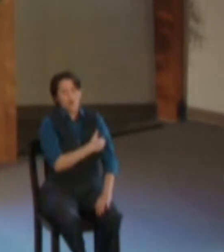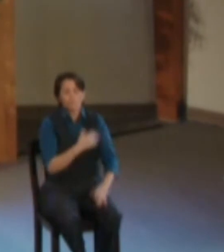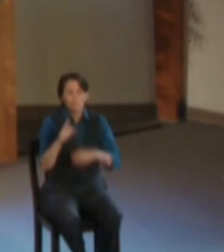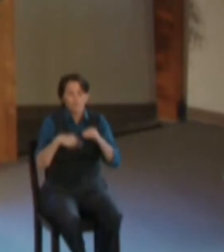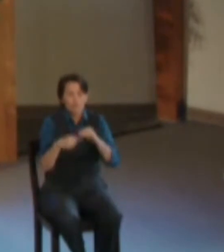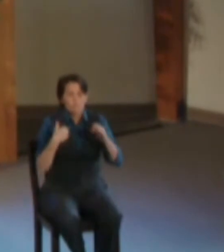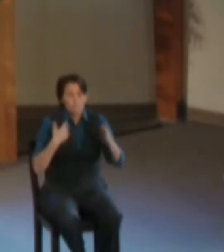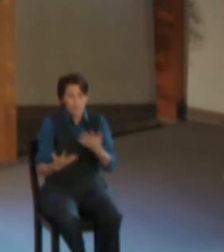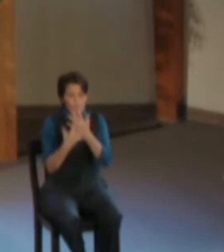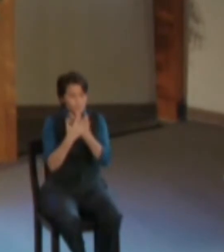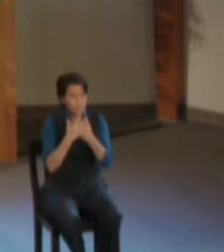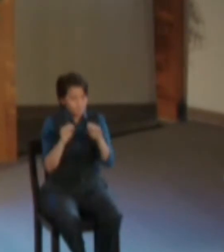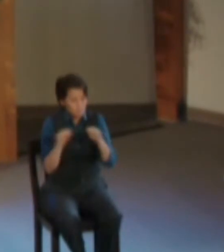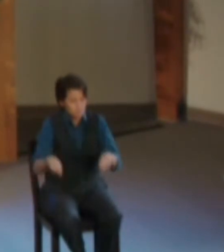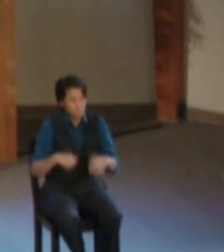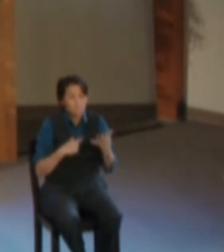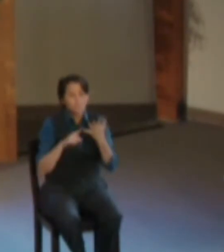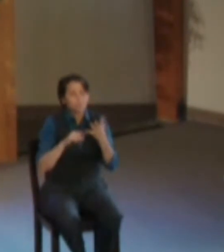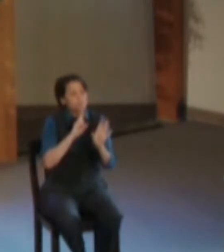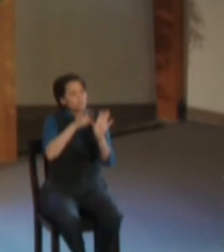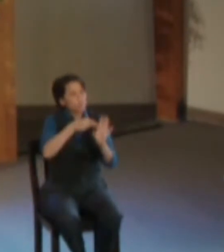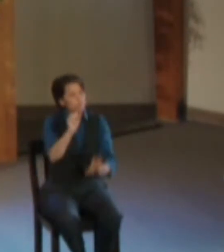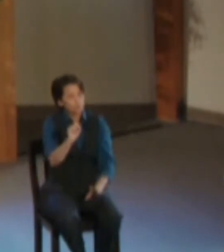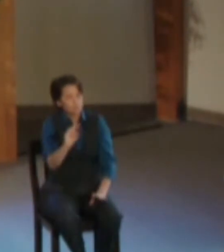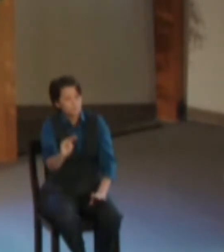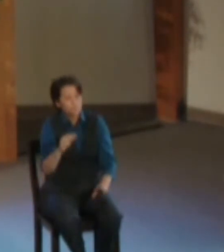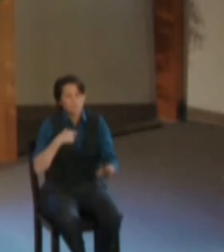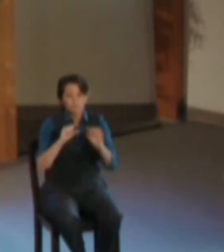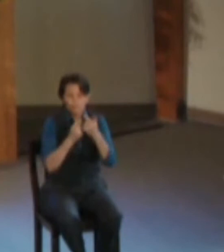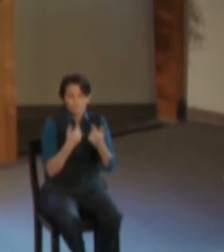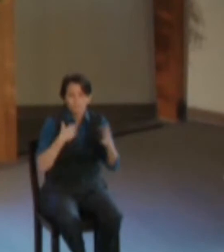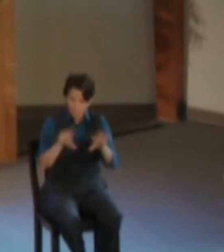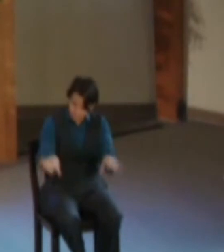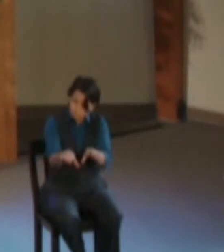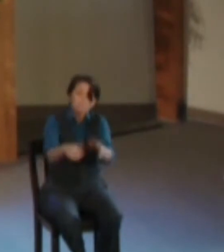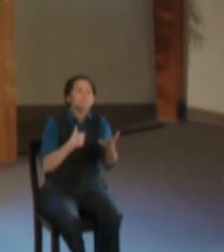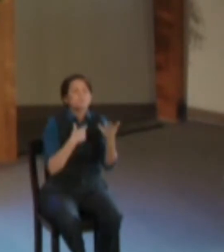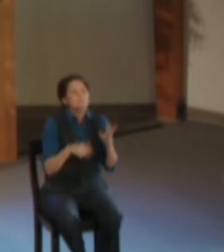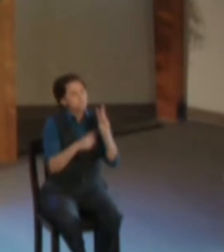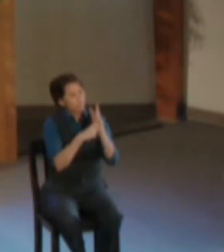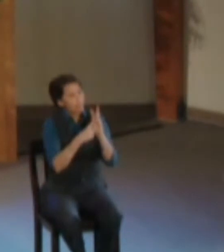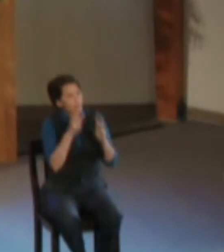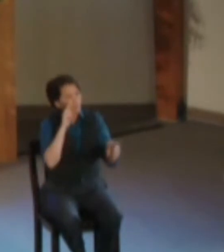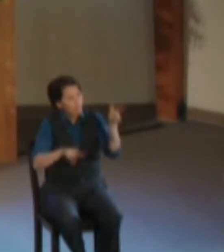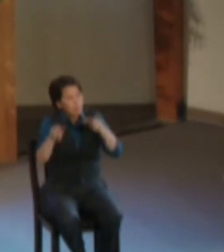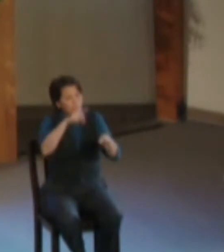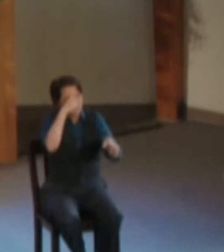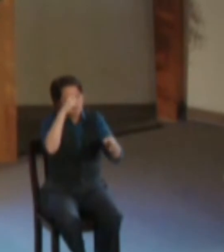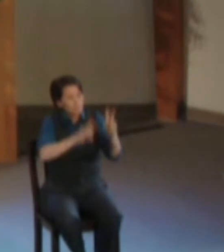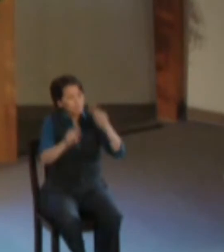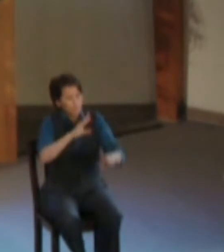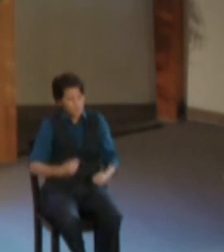group that is taking actions. You could look for what people are doing and be inspired by them and join them.